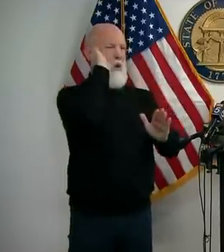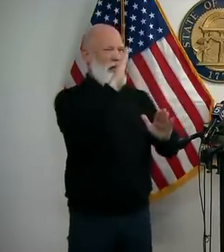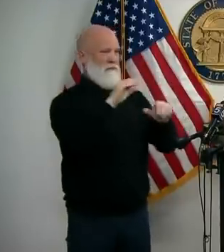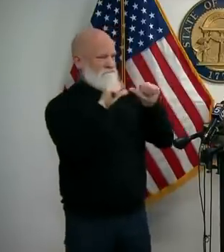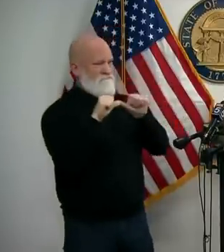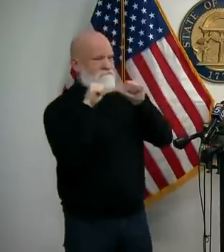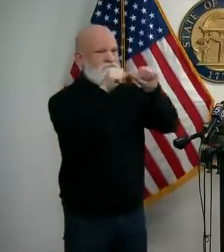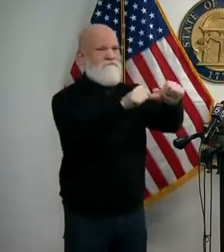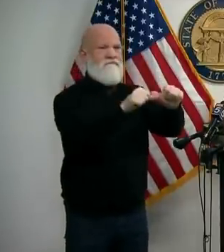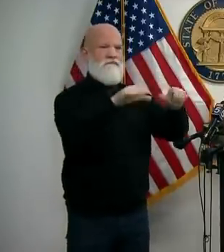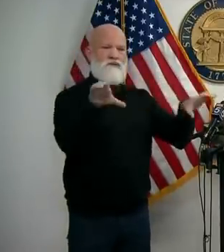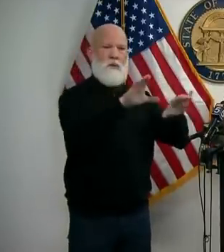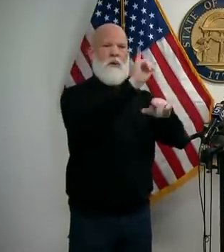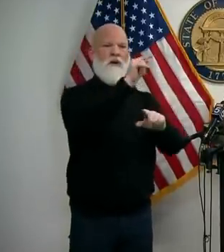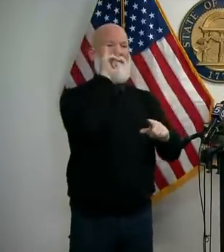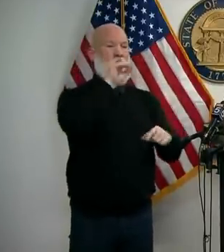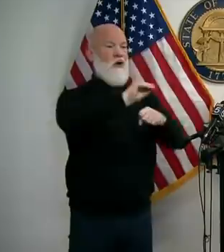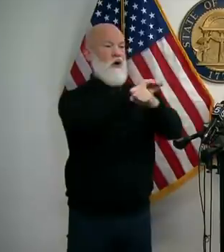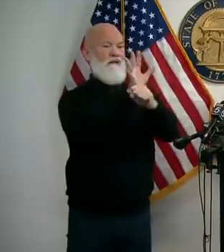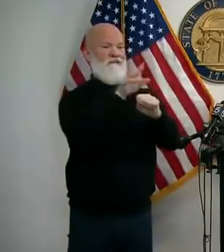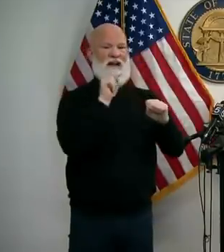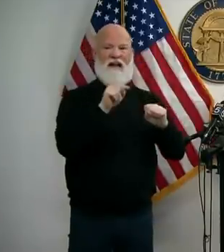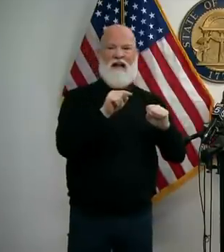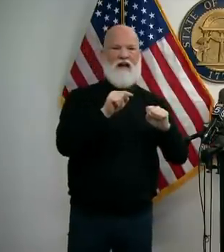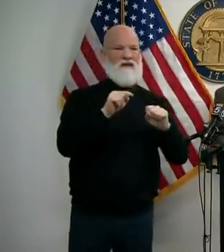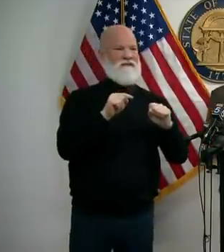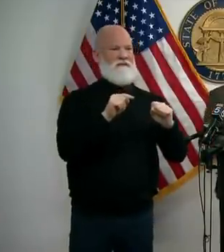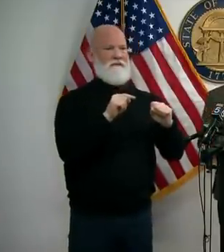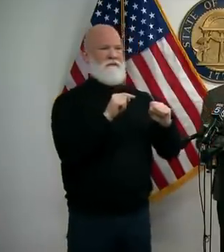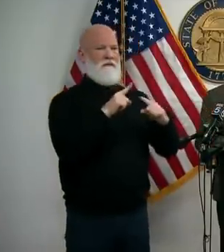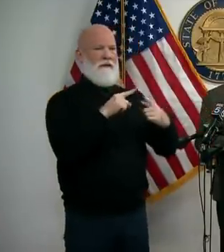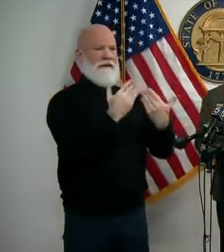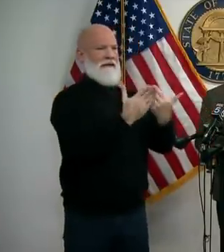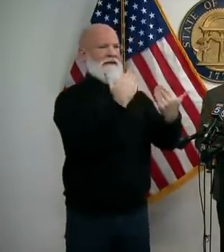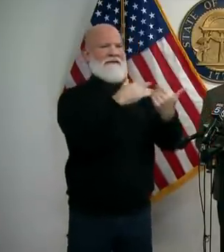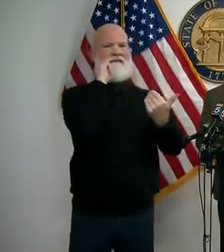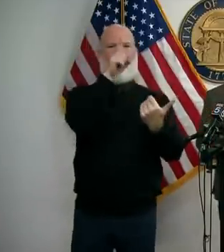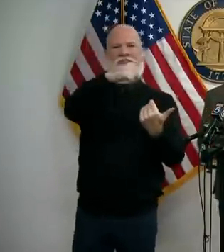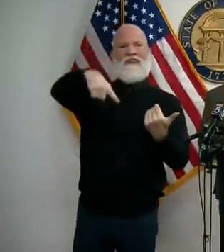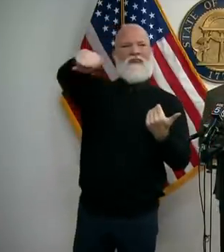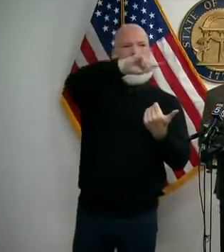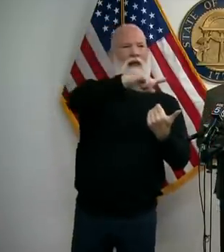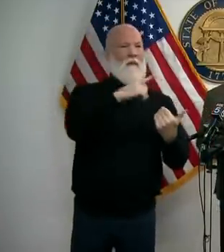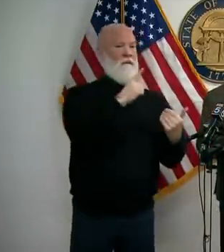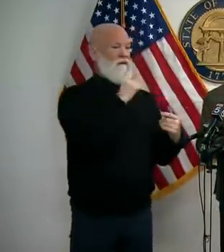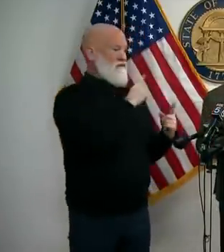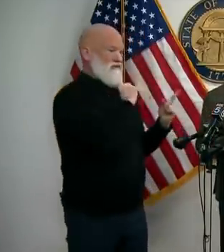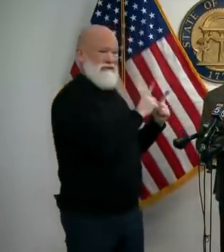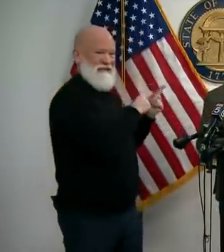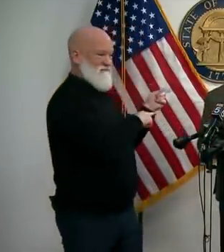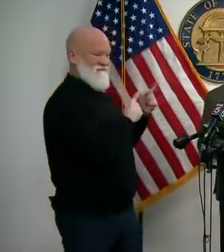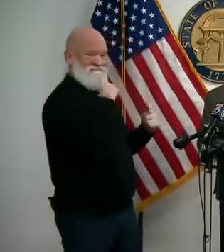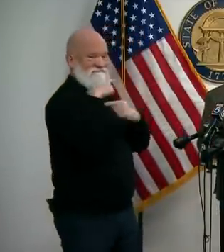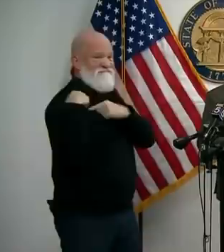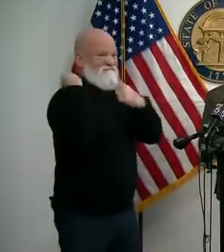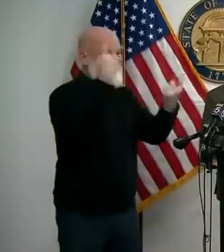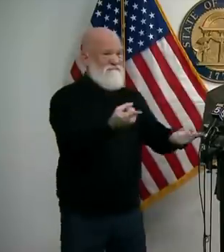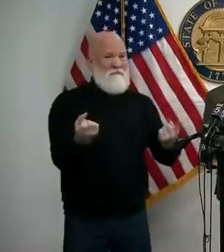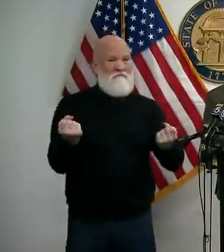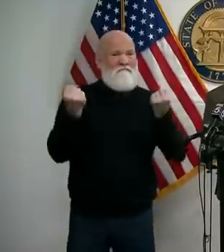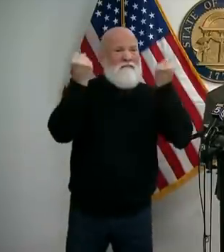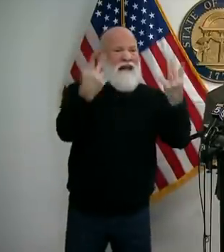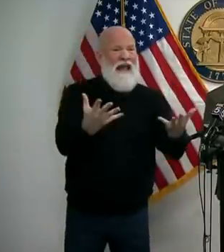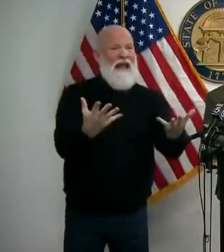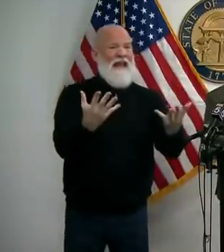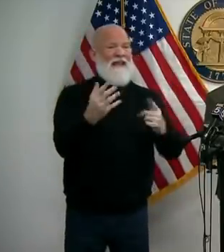lot easier for more people to vote? The thing is, all of these methods have been available for decades in this state. So the one thing we do